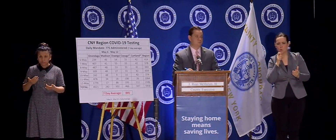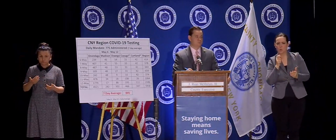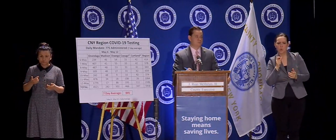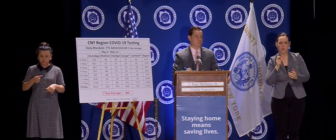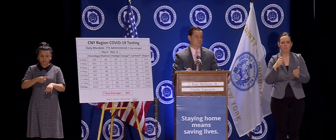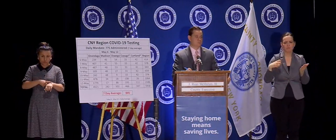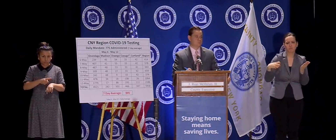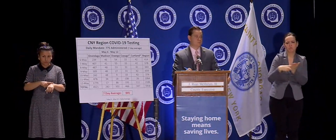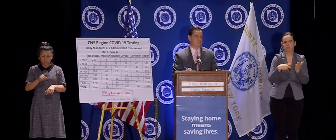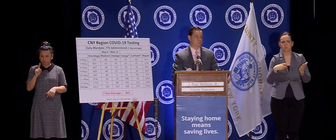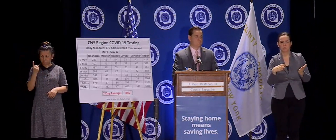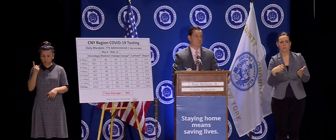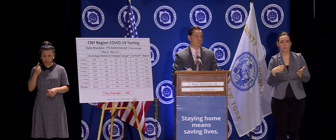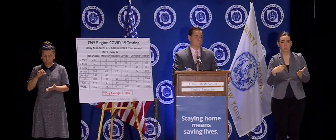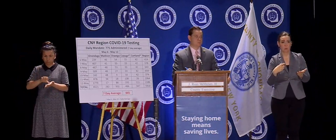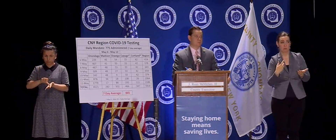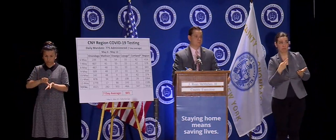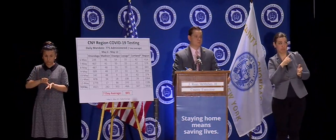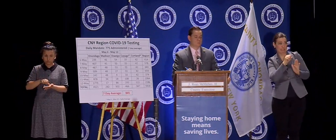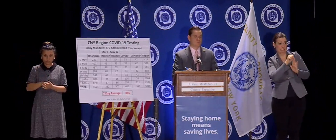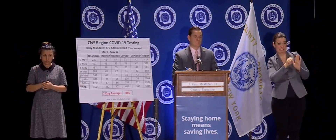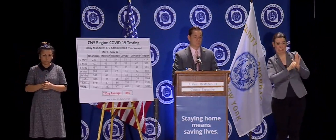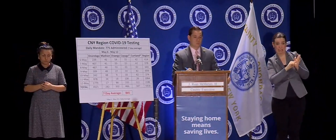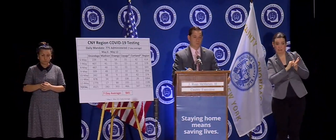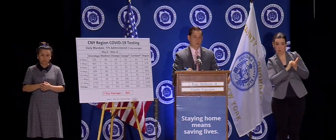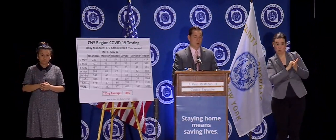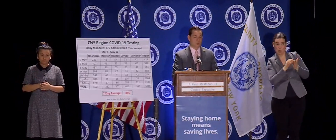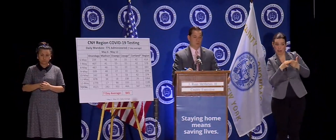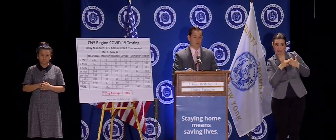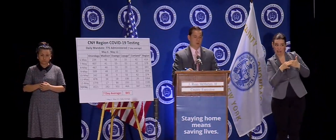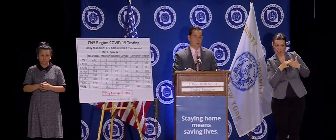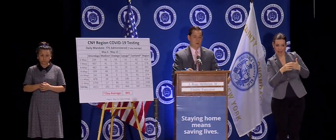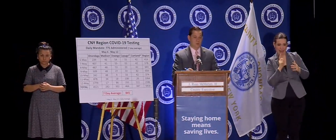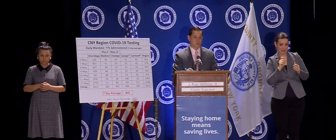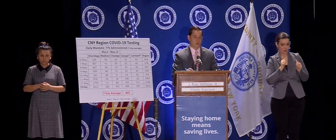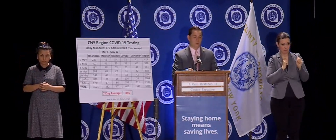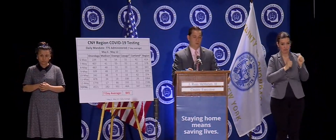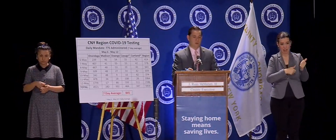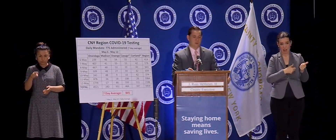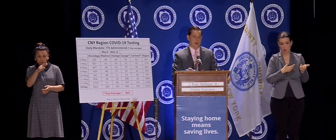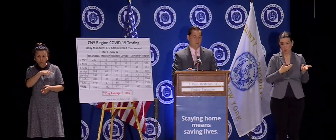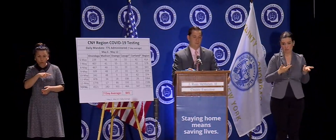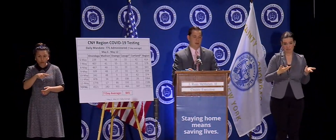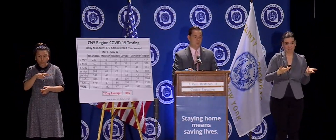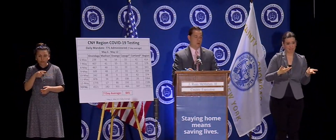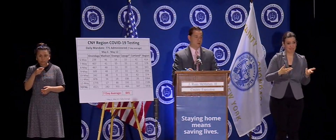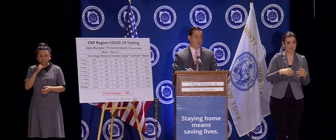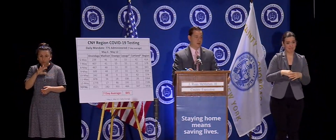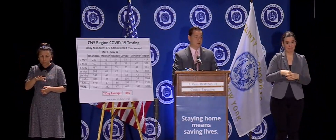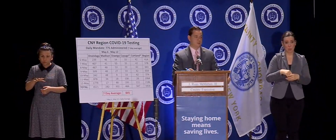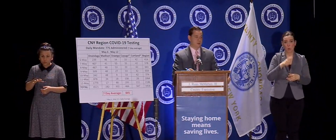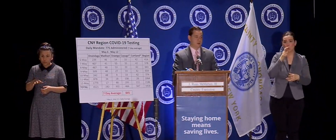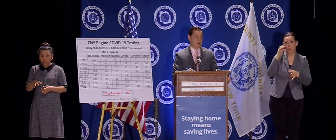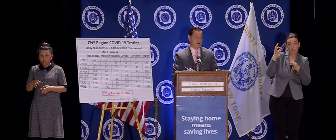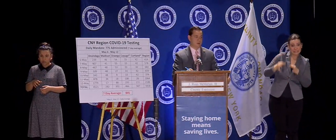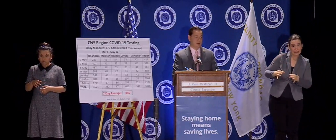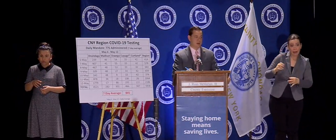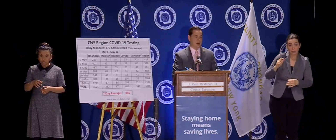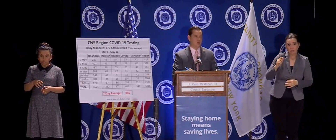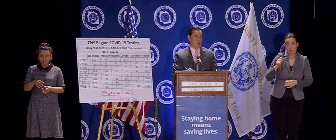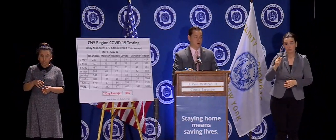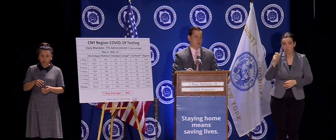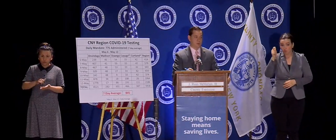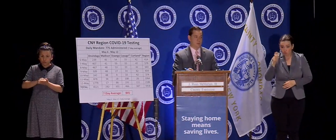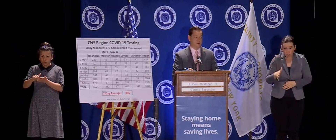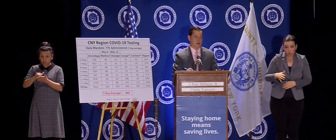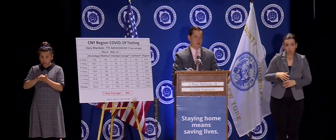Those would probably have to be affirmed by a judge at some point? No, we would be given that by New York State via a